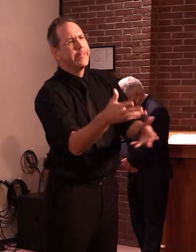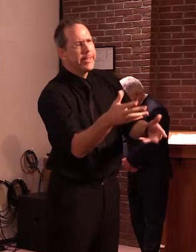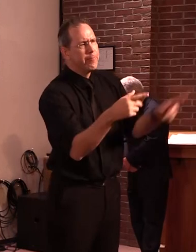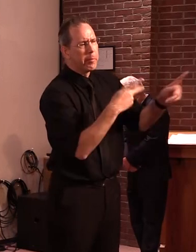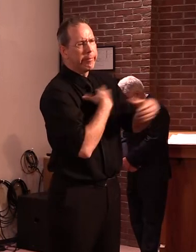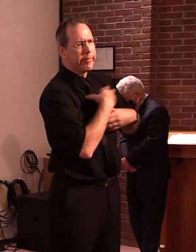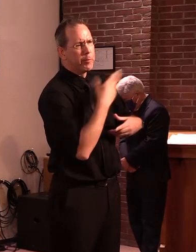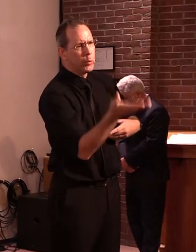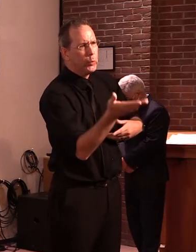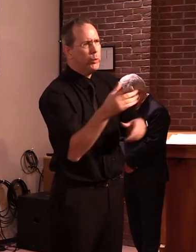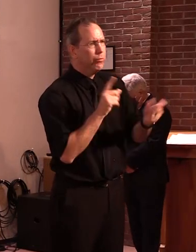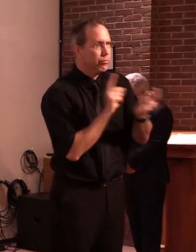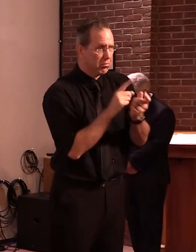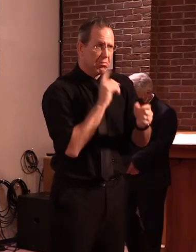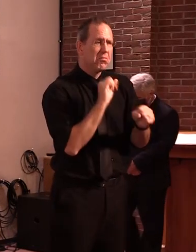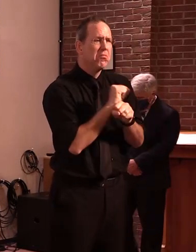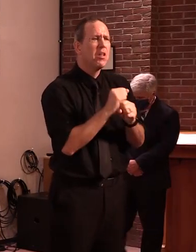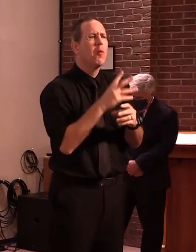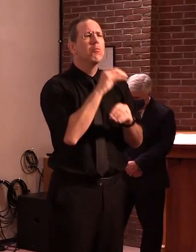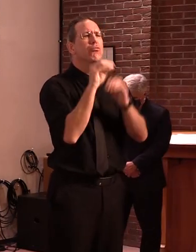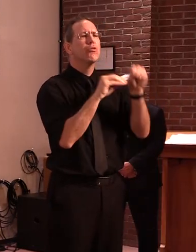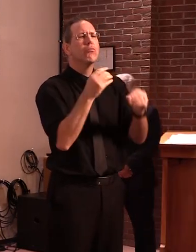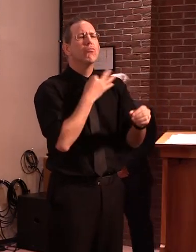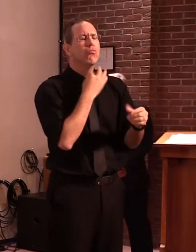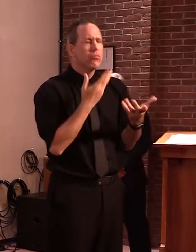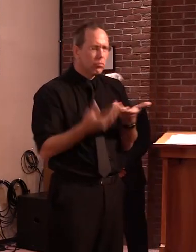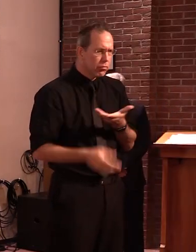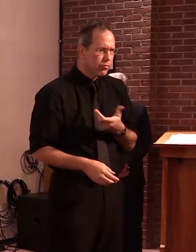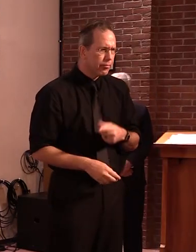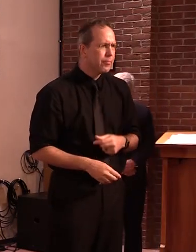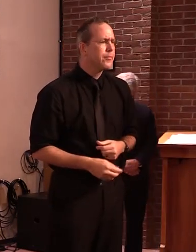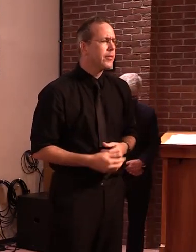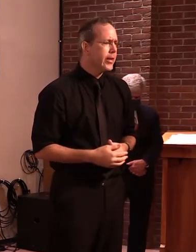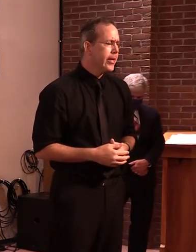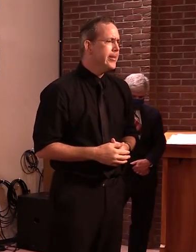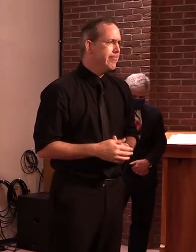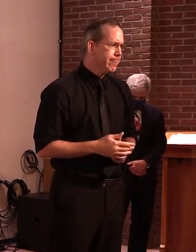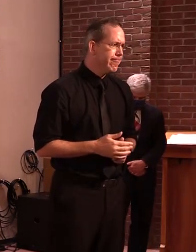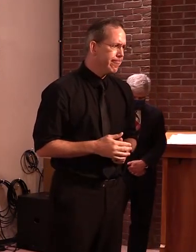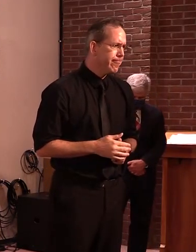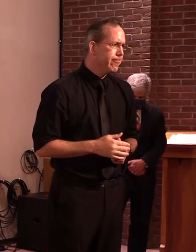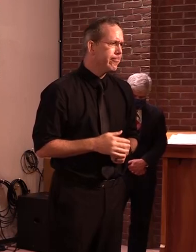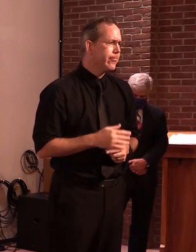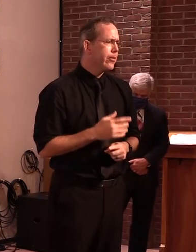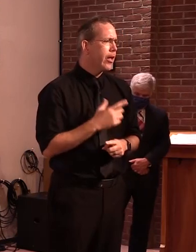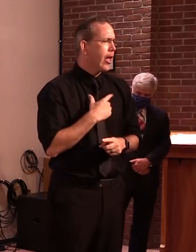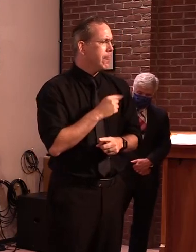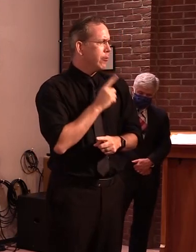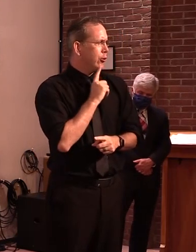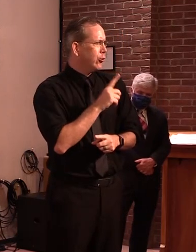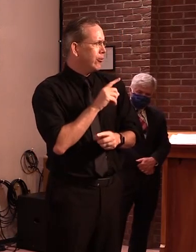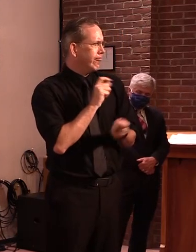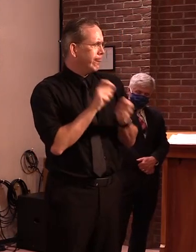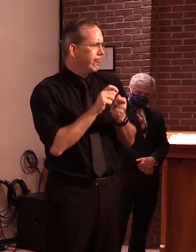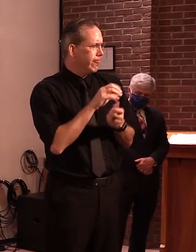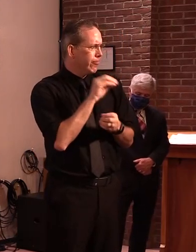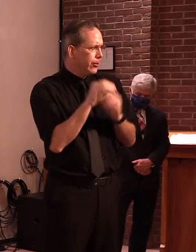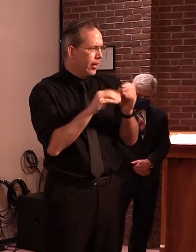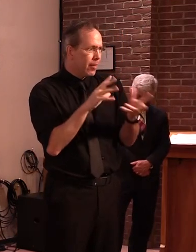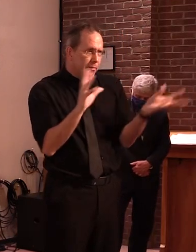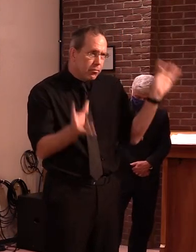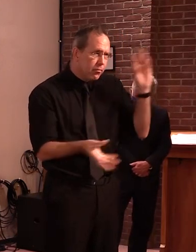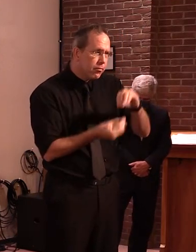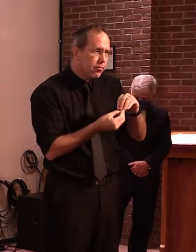have made it all the way to the Attorney General's office number in the dozen or less across 1,500 or more